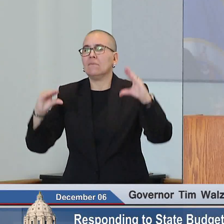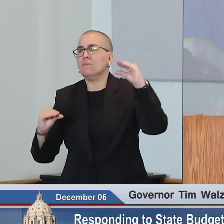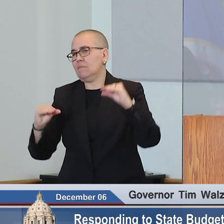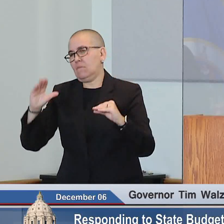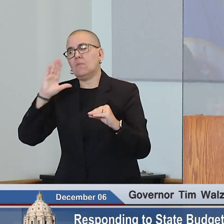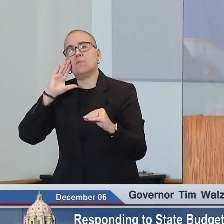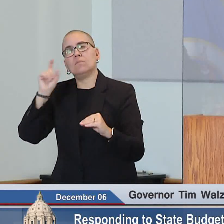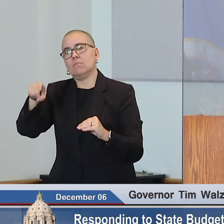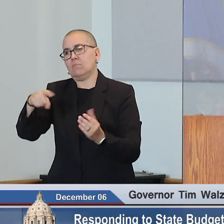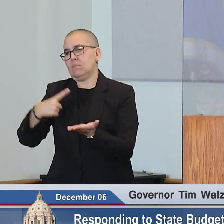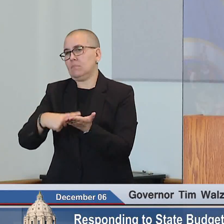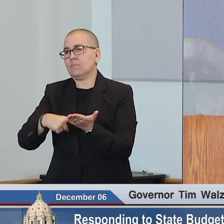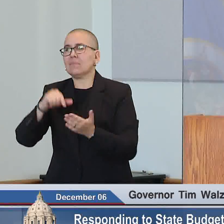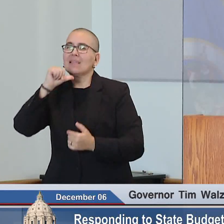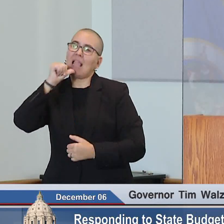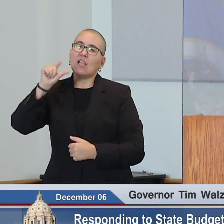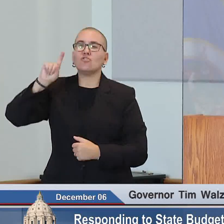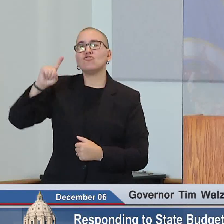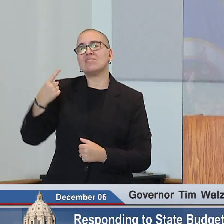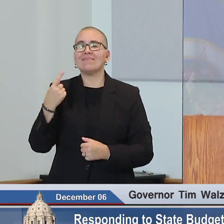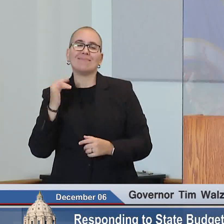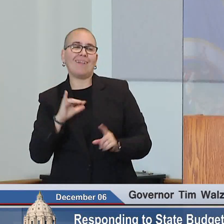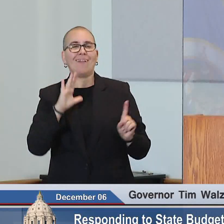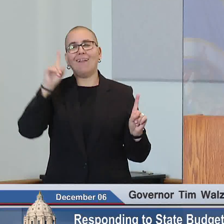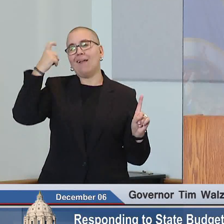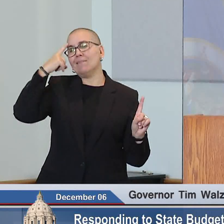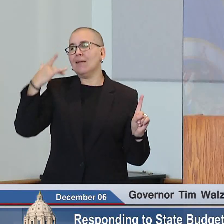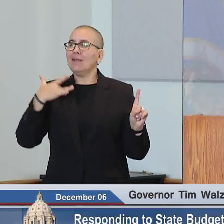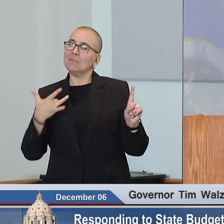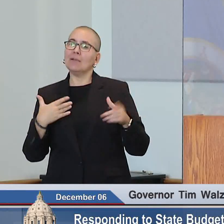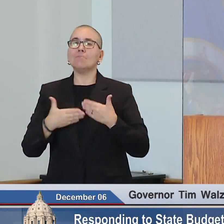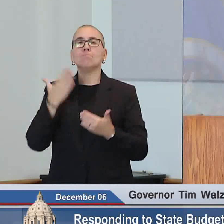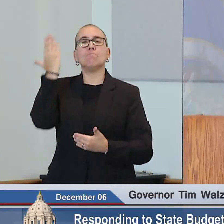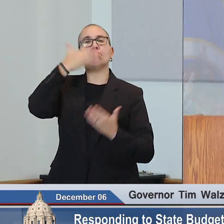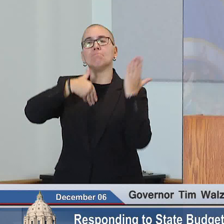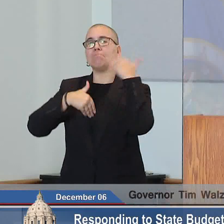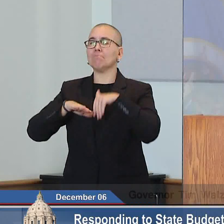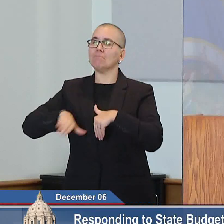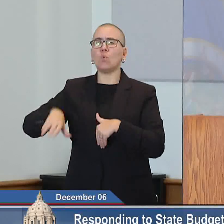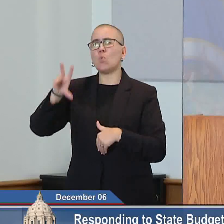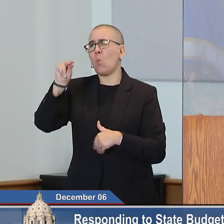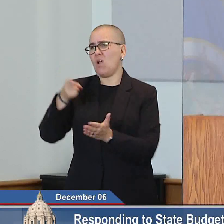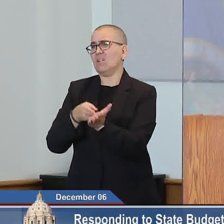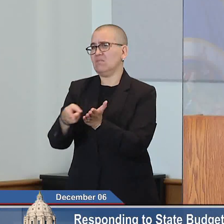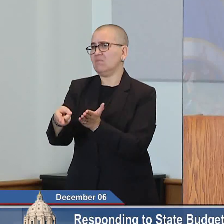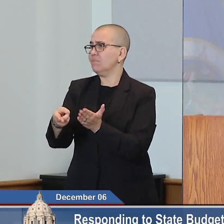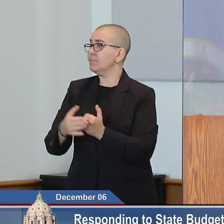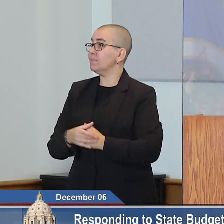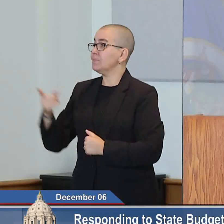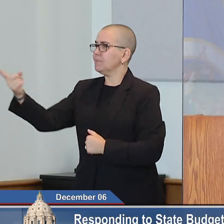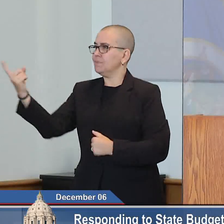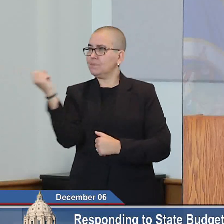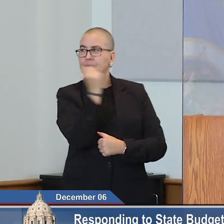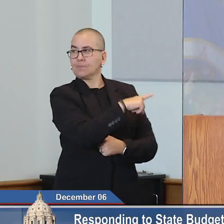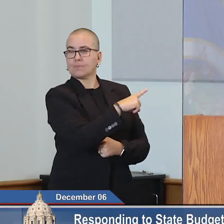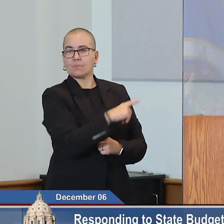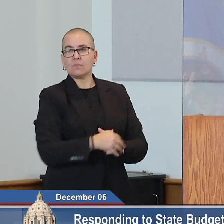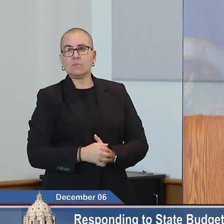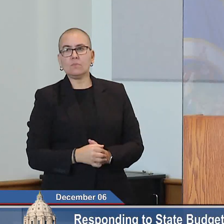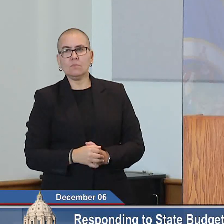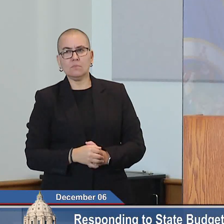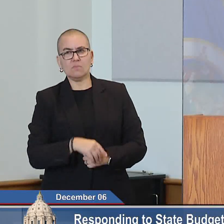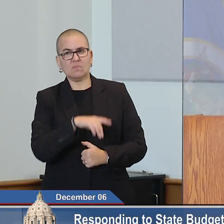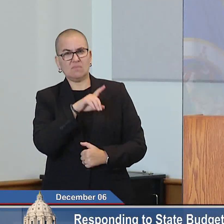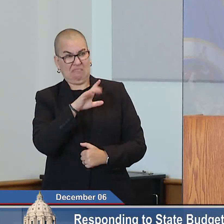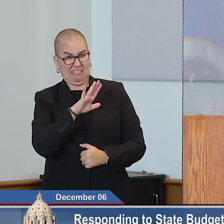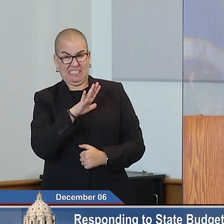autopilot, that is just honest budgeting. So I hope that conversation can happen. Governor, I don't want to raise a sore subject, but you had a deal.